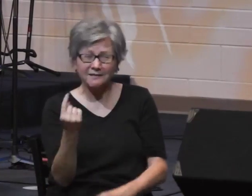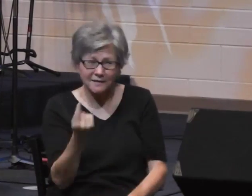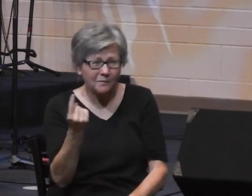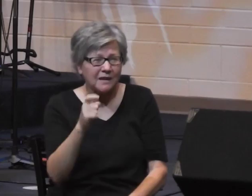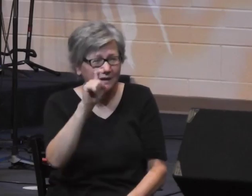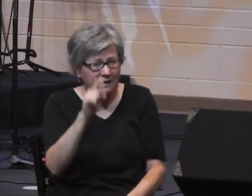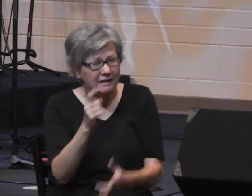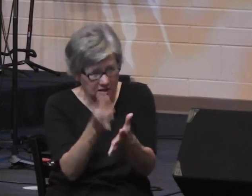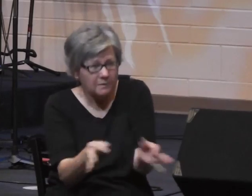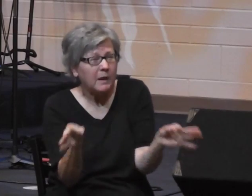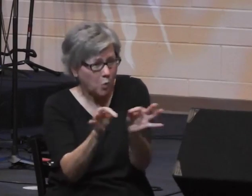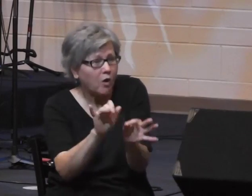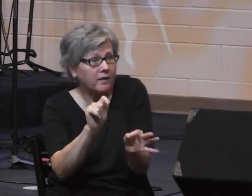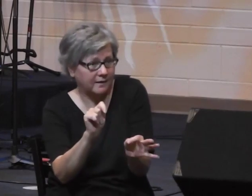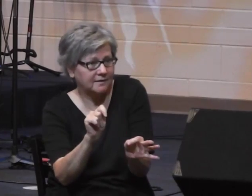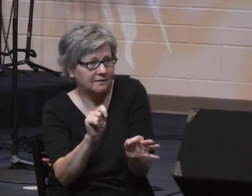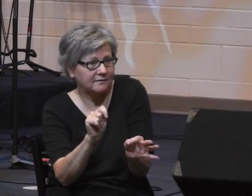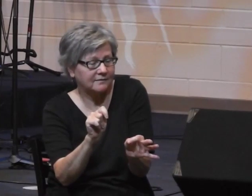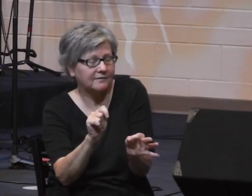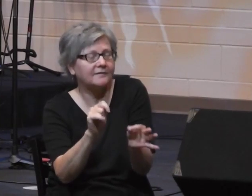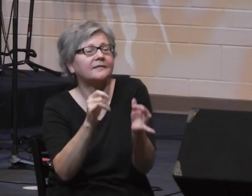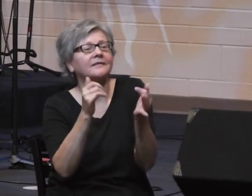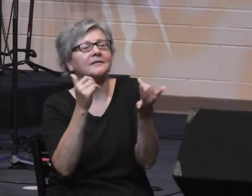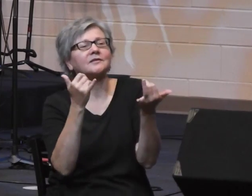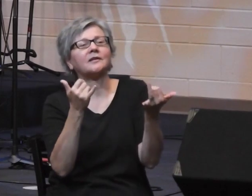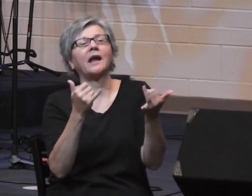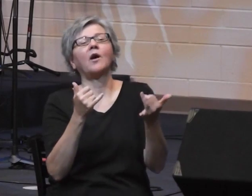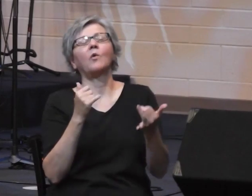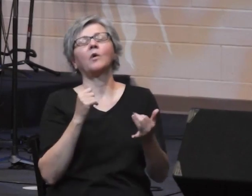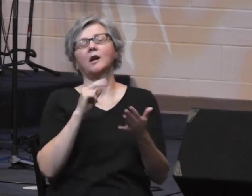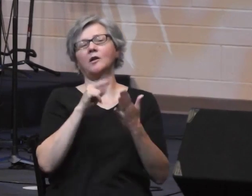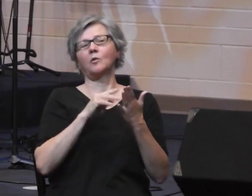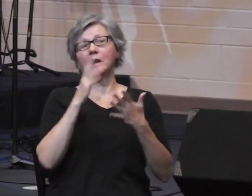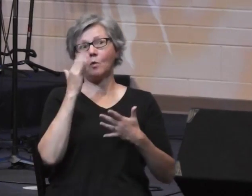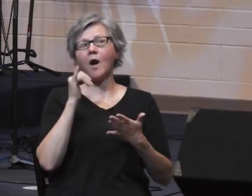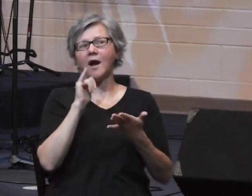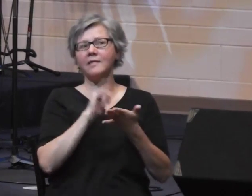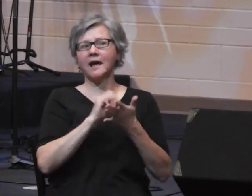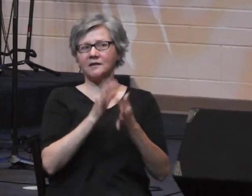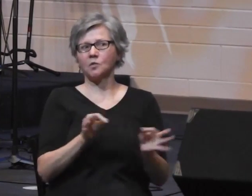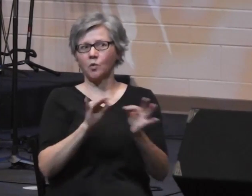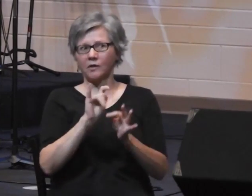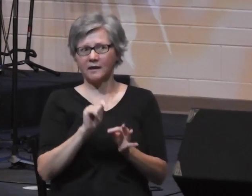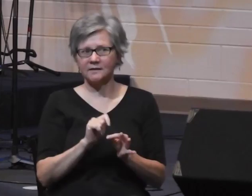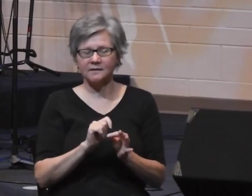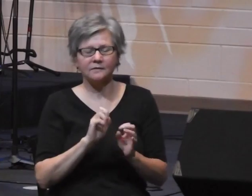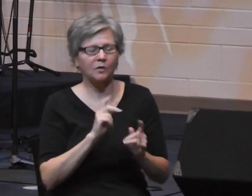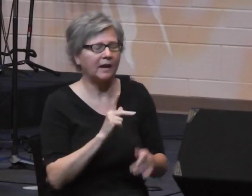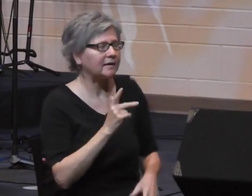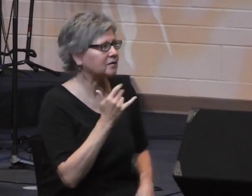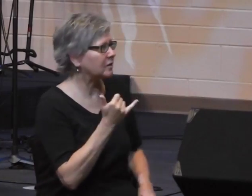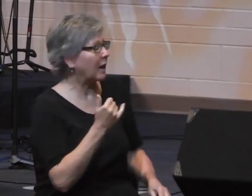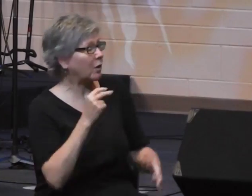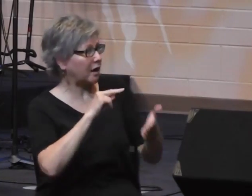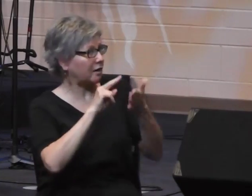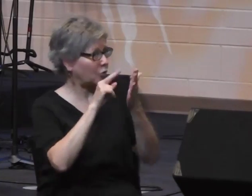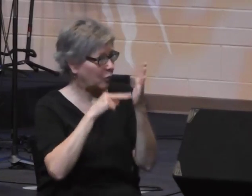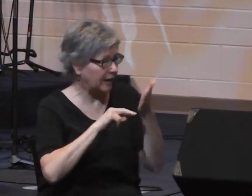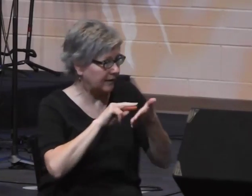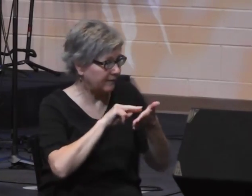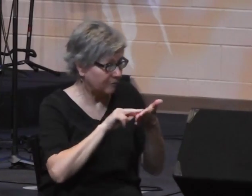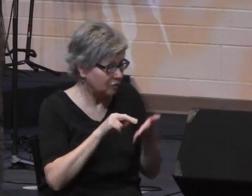brief background, then we're just going to walk step by step through the text. We're going to do the first half the verse quick. We're going to camp out on the idea of